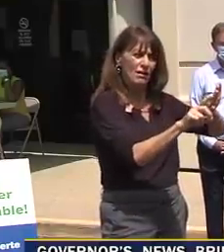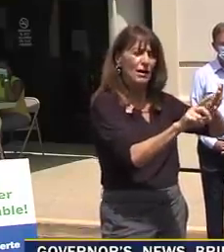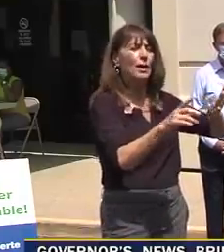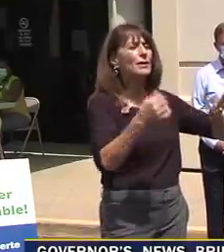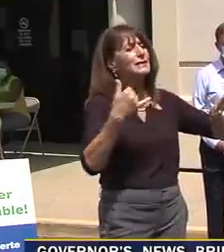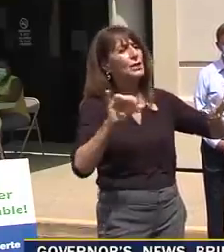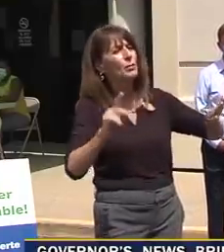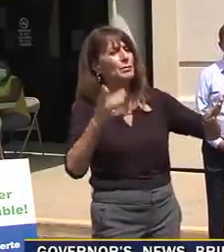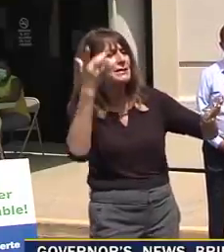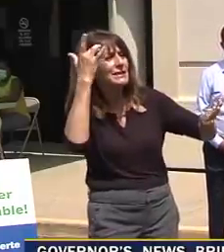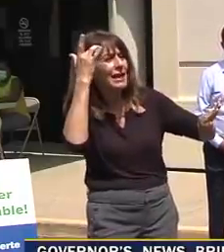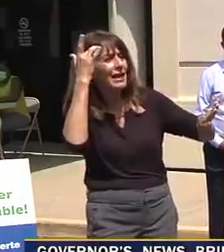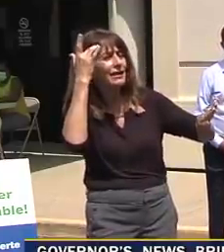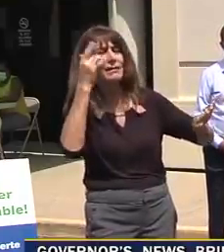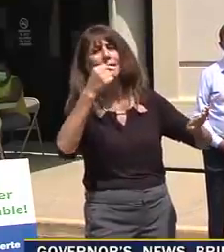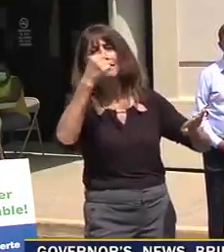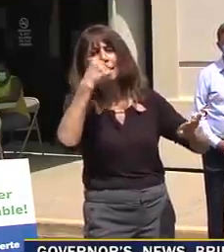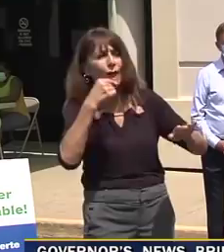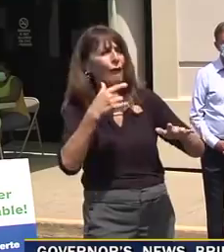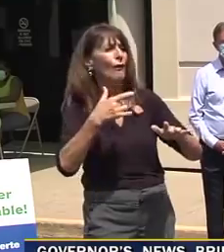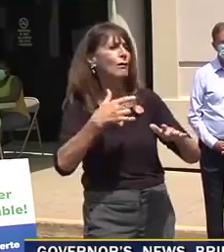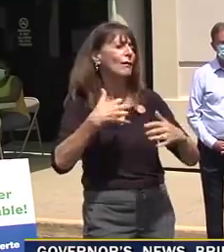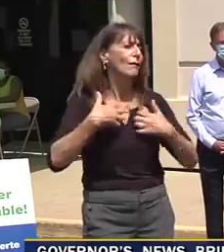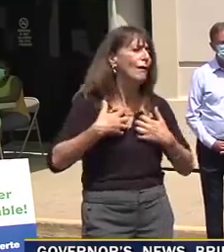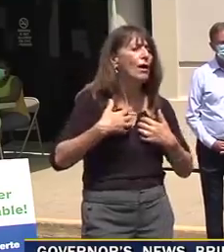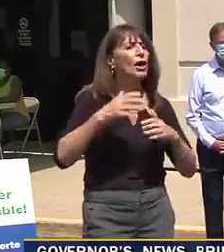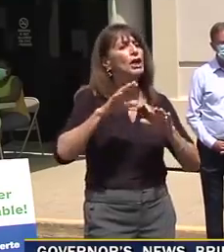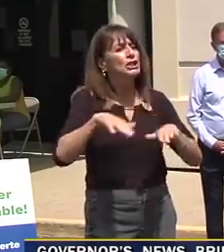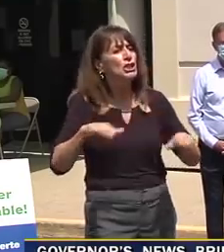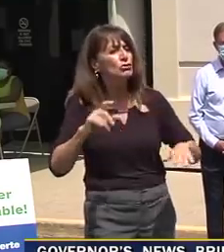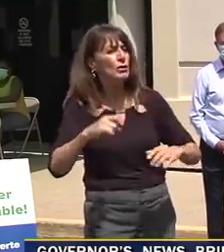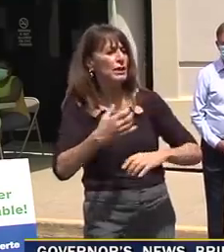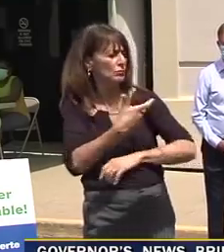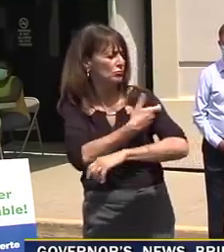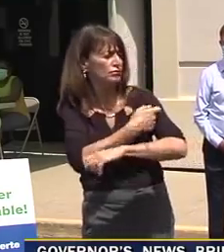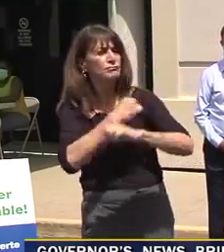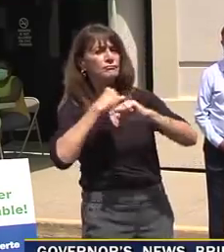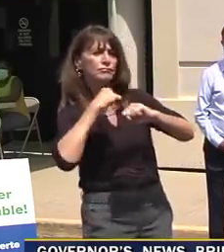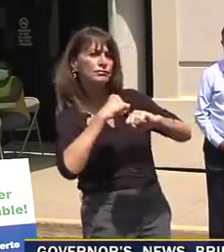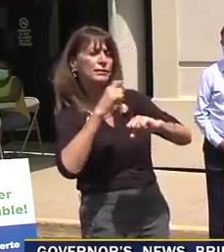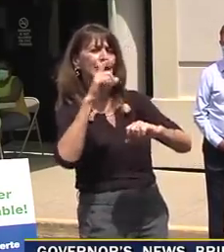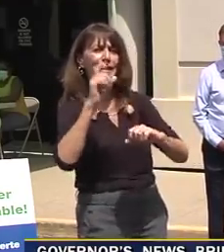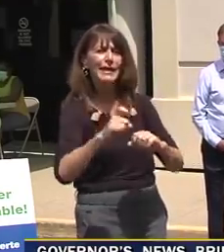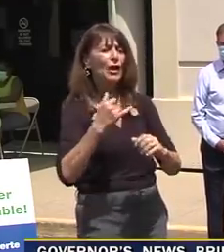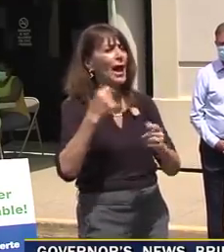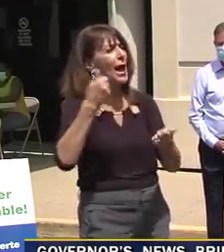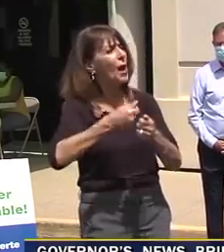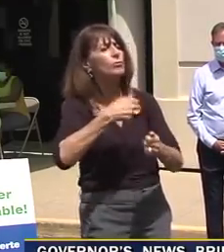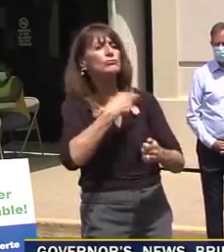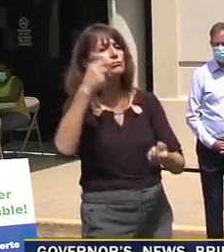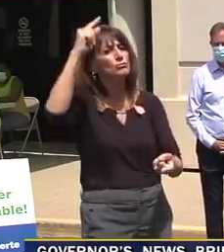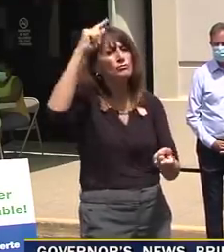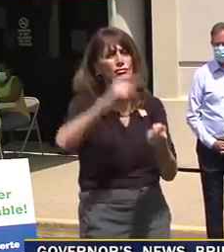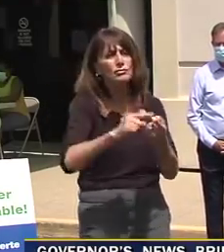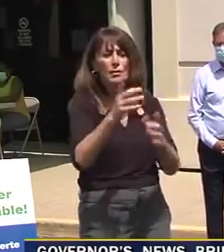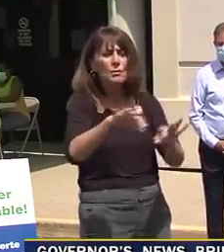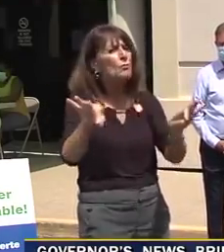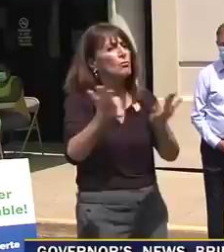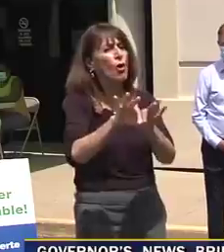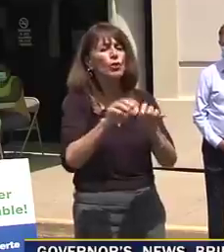removed the need for children to be immunized. We have set up immunization clinics that mitigate risk, and we are able